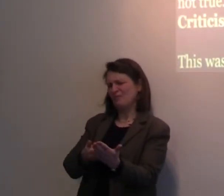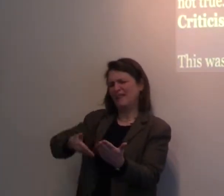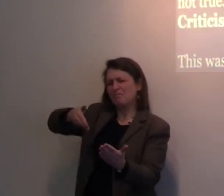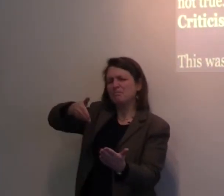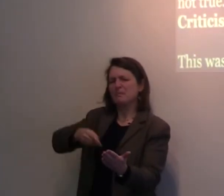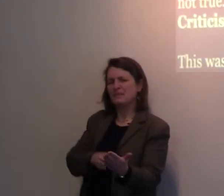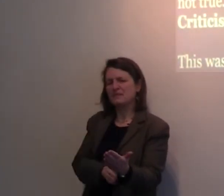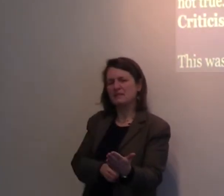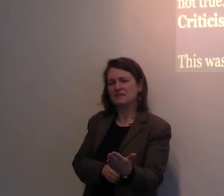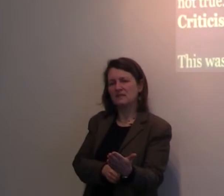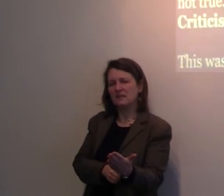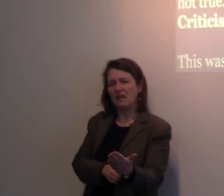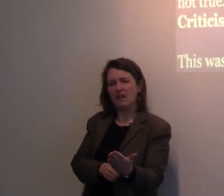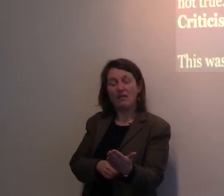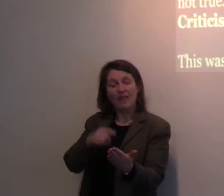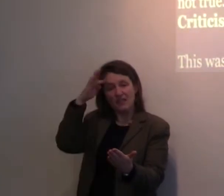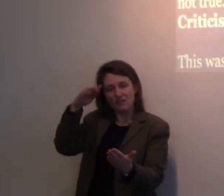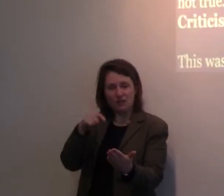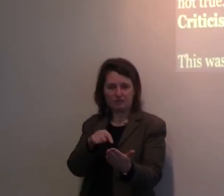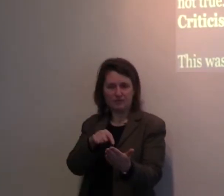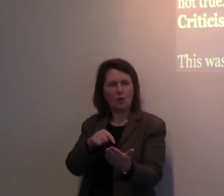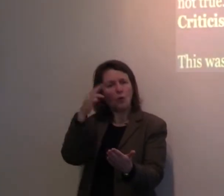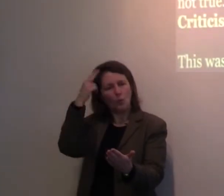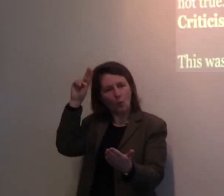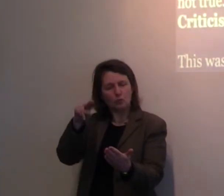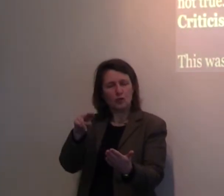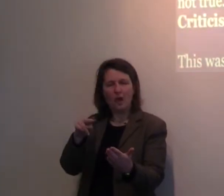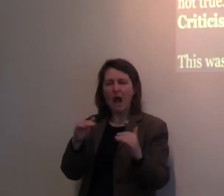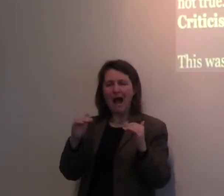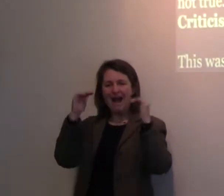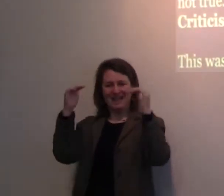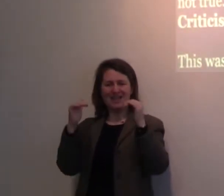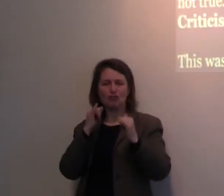This was called the Higher Criticism Movement.